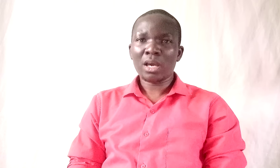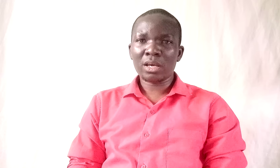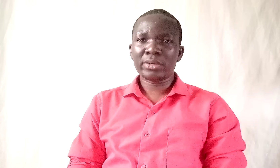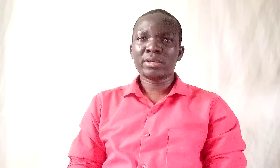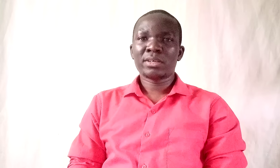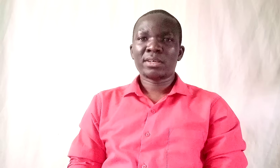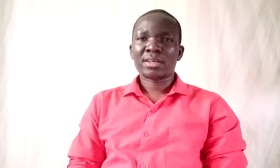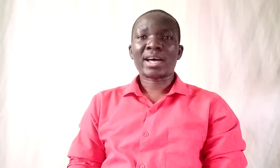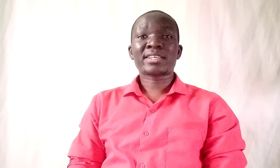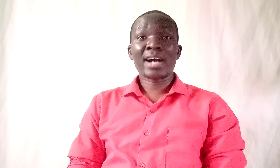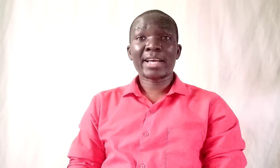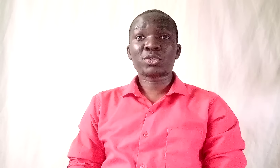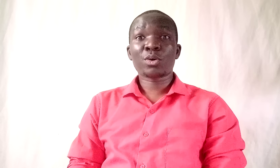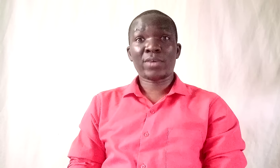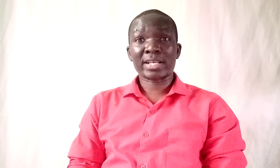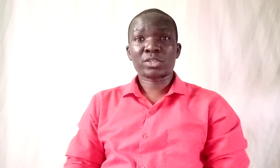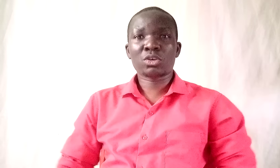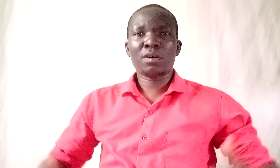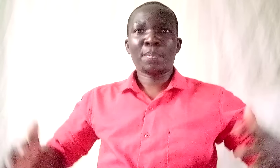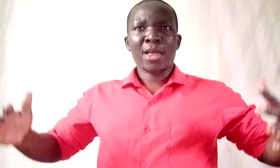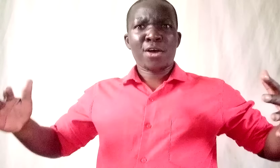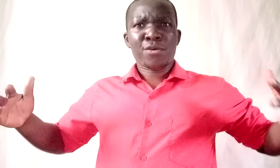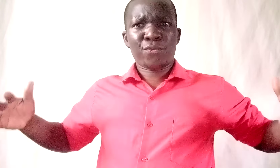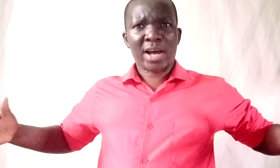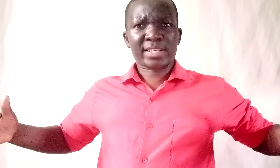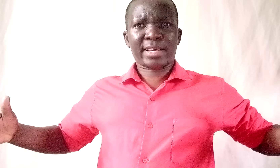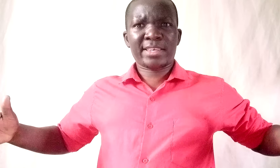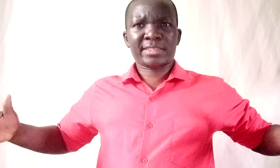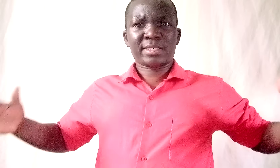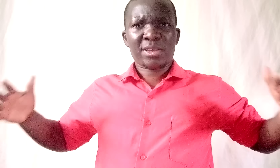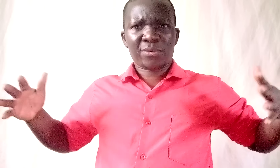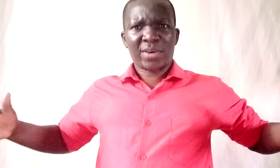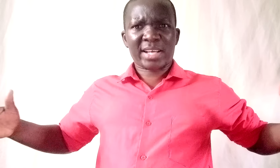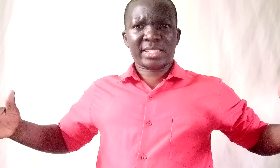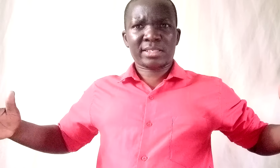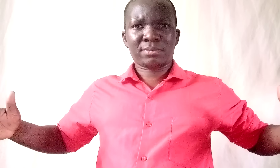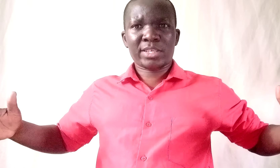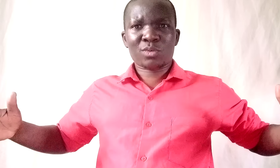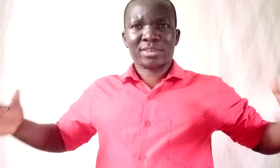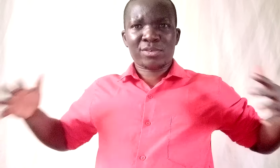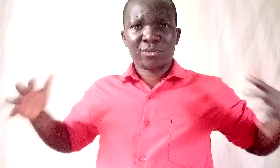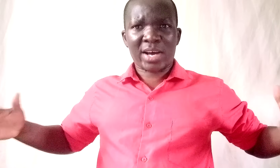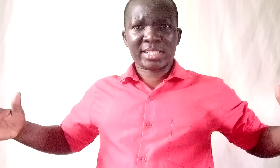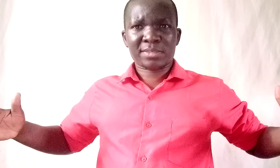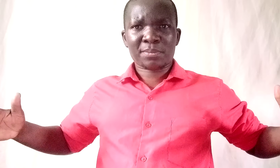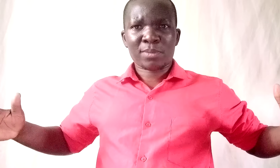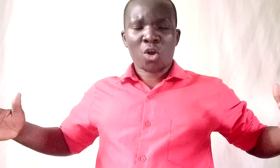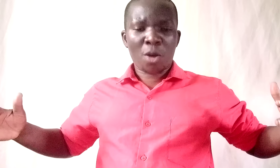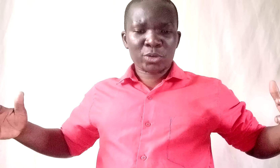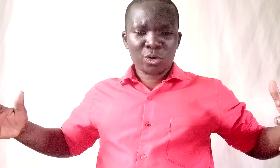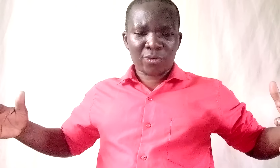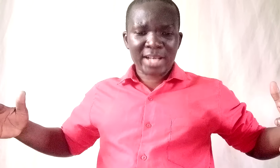hey, that guy is so fat. So fat like this. Fat, this one, fat. Opposite of fat